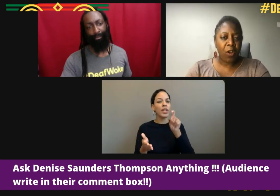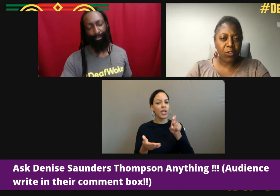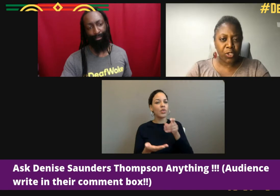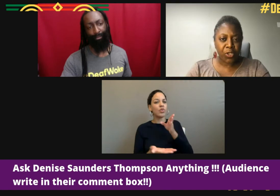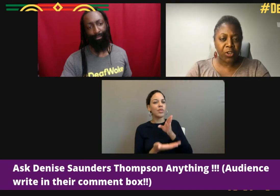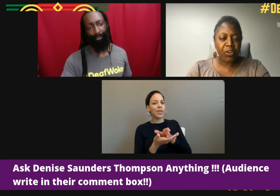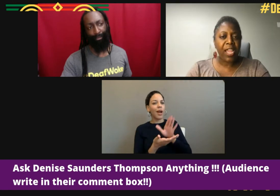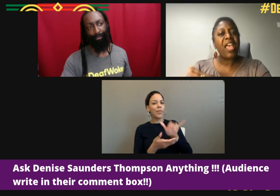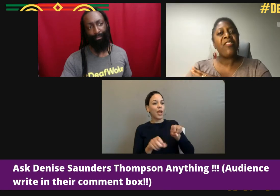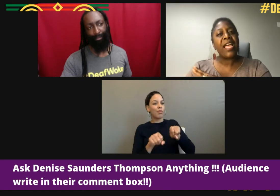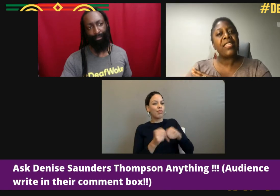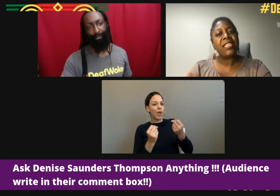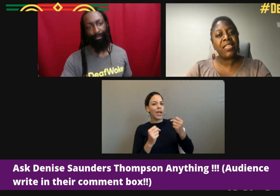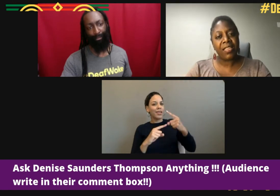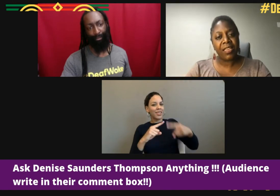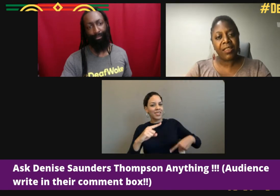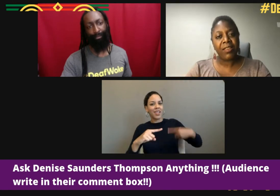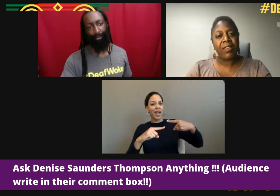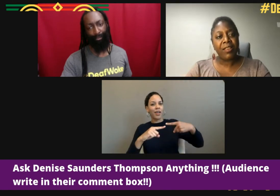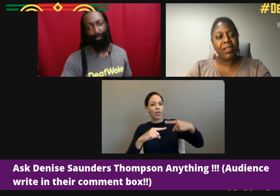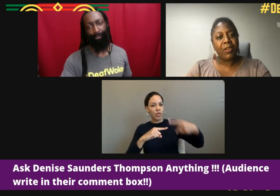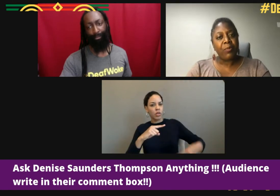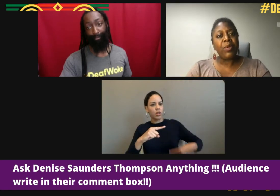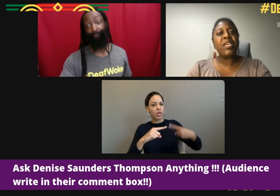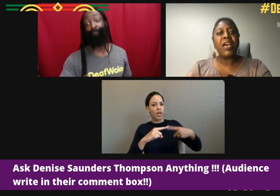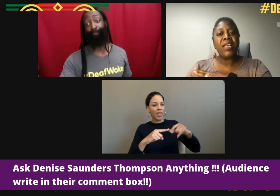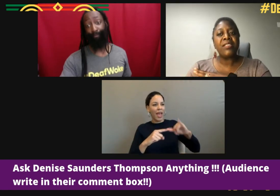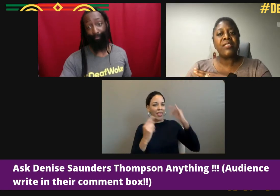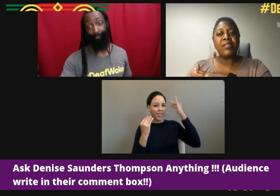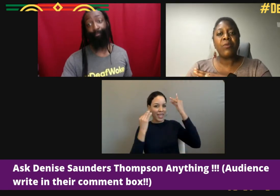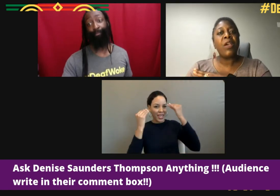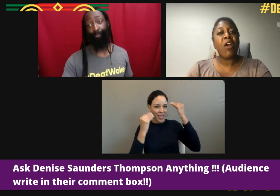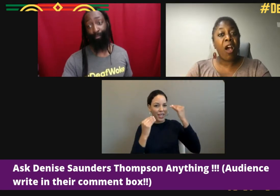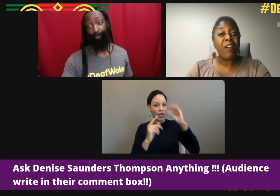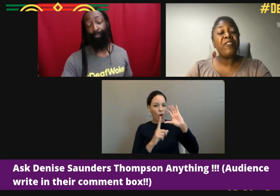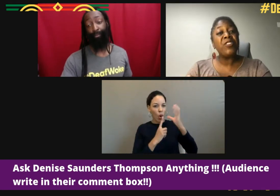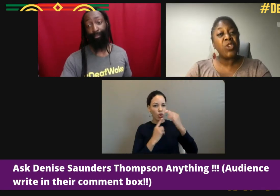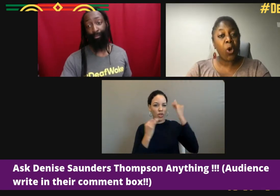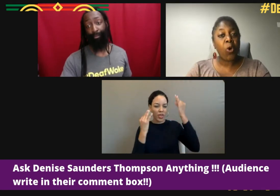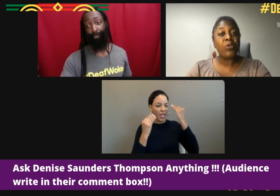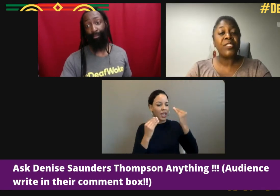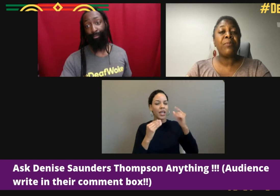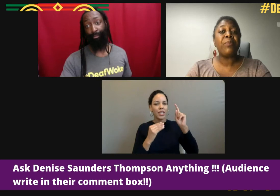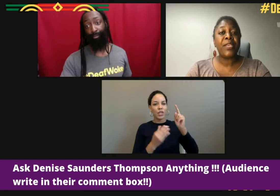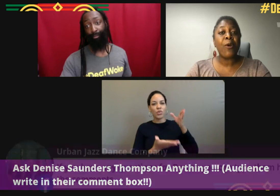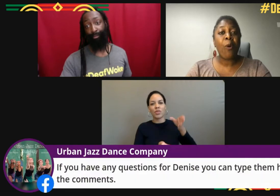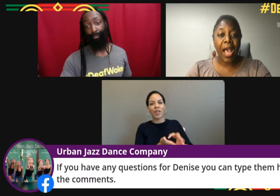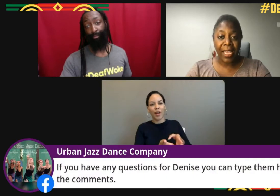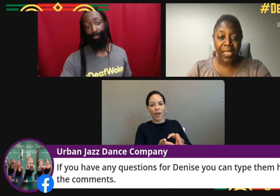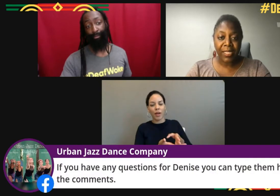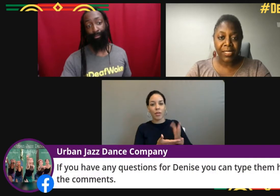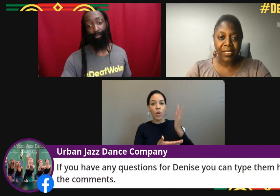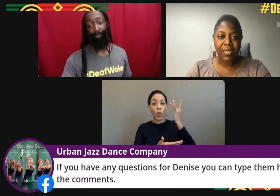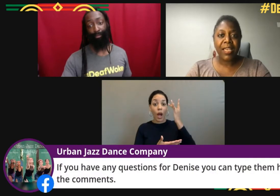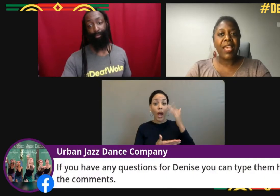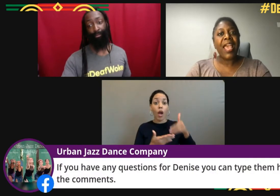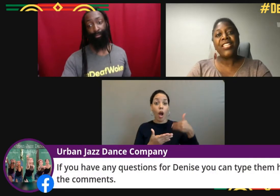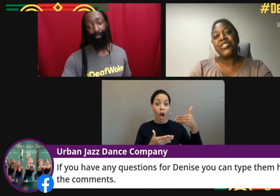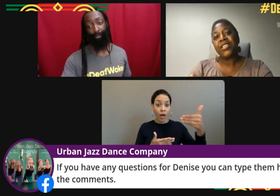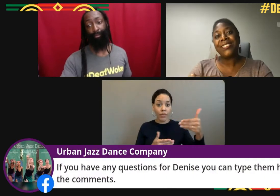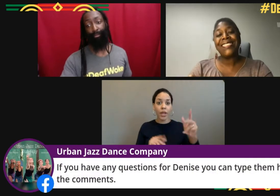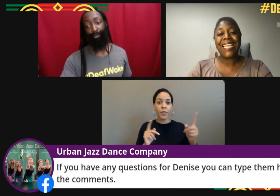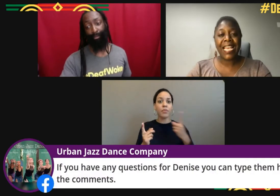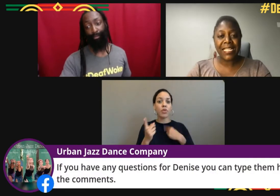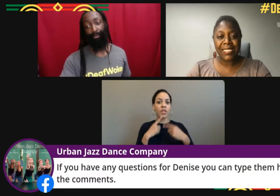that culture and that thinking, because we are often told to be quiet